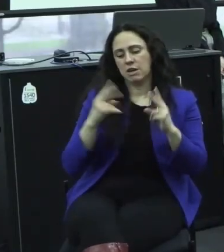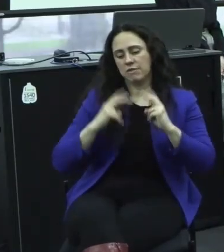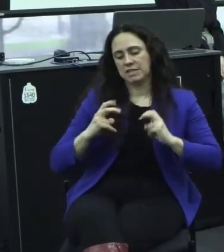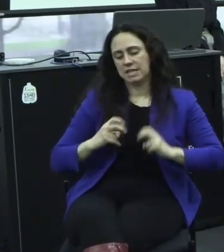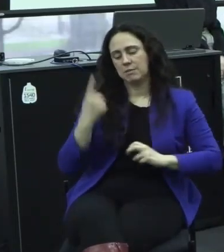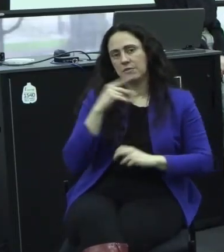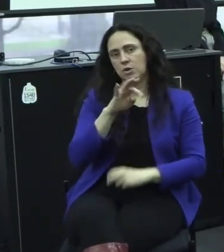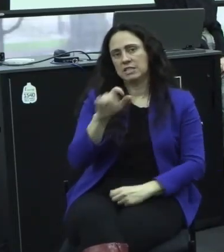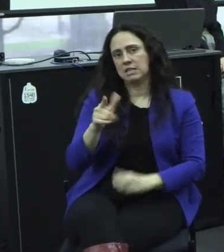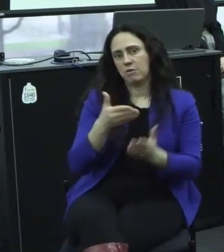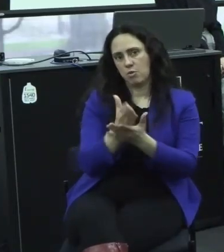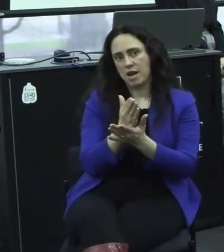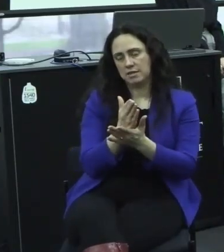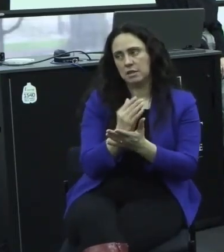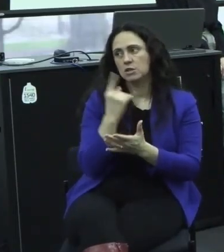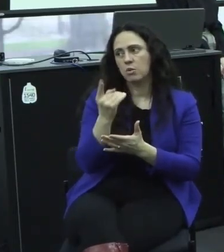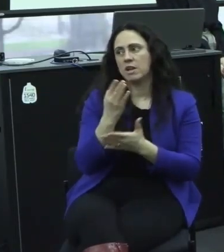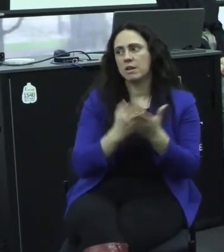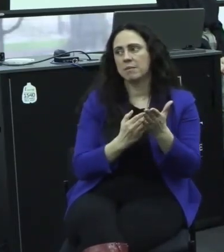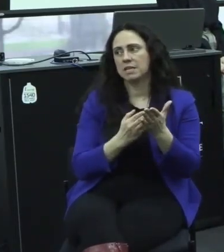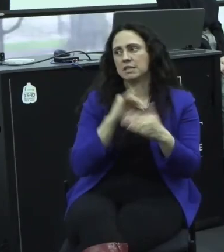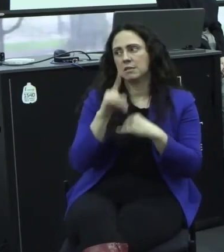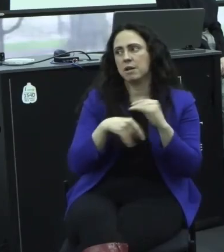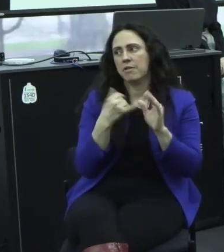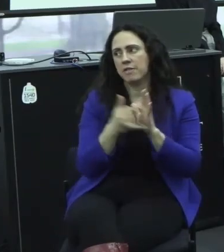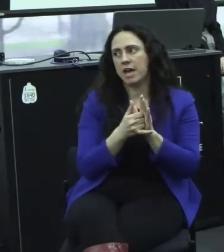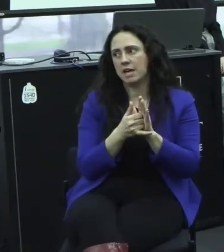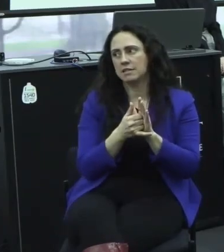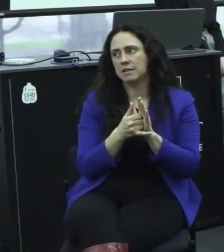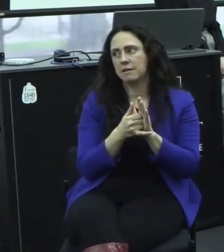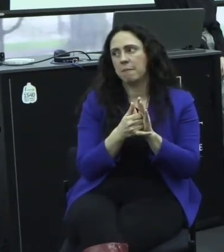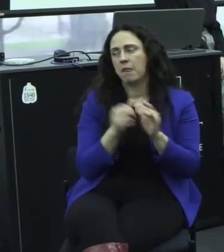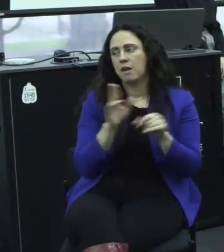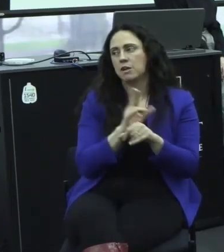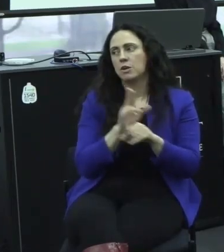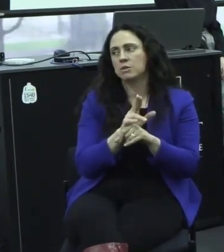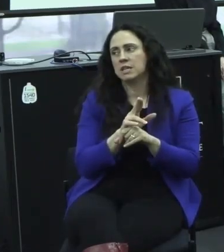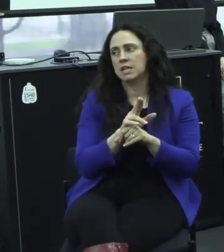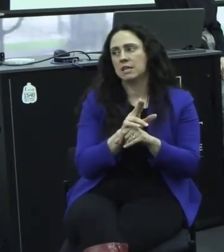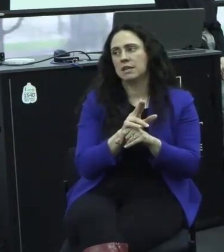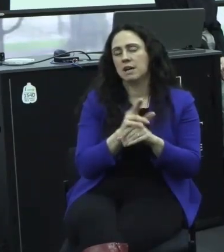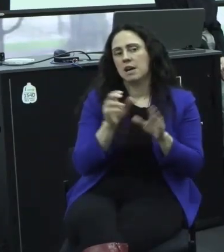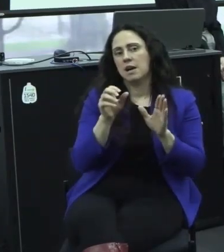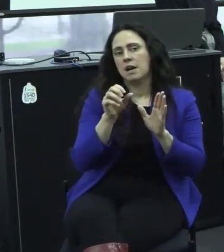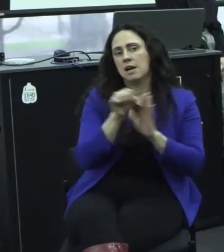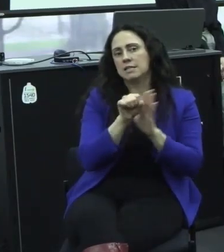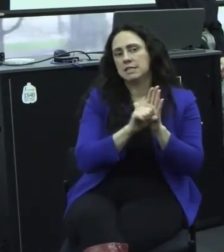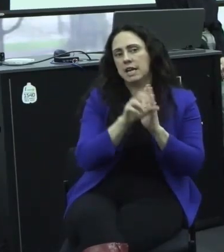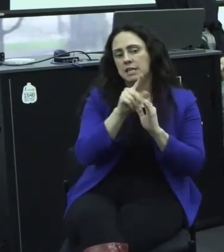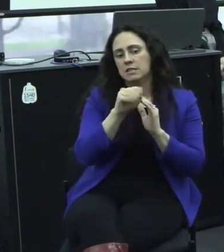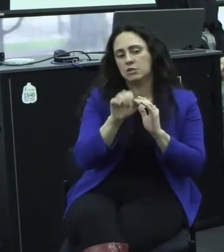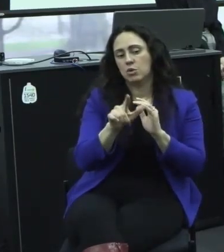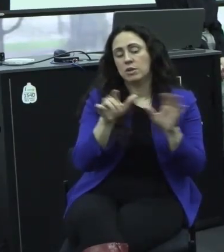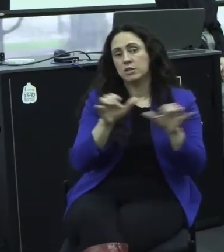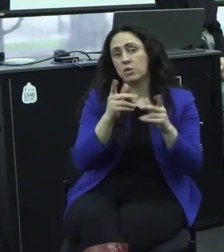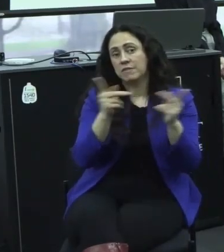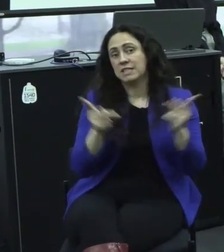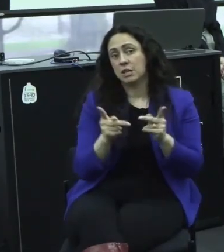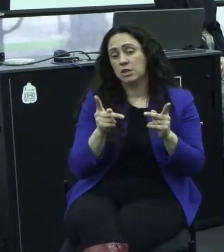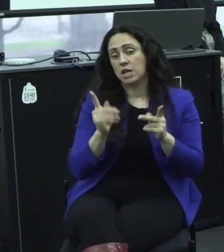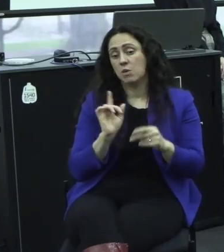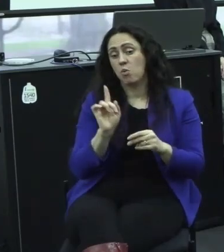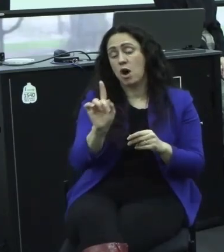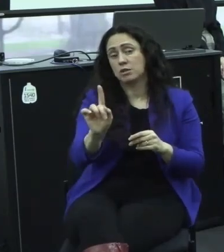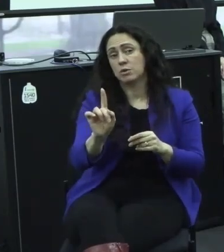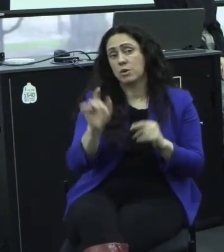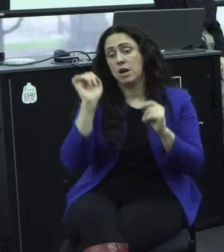rights. And so one of the pieces of that, using a state tool, is to do a facility walkthrough. And I have an amazing team. We have